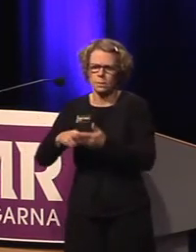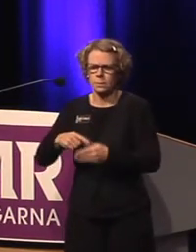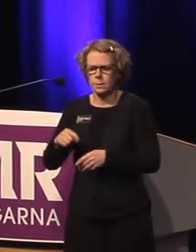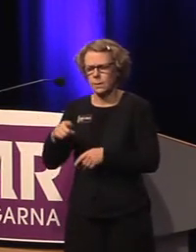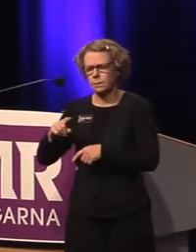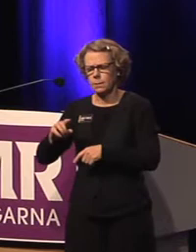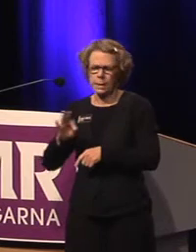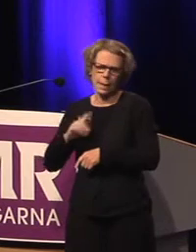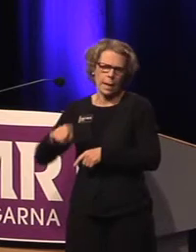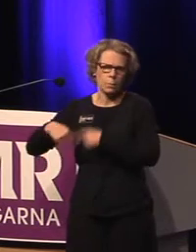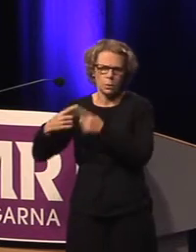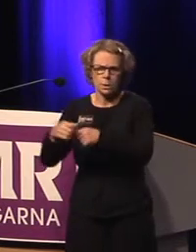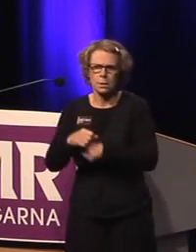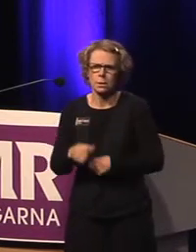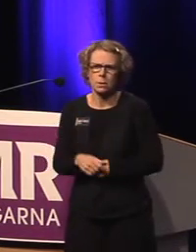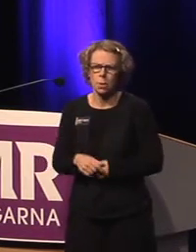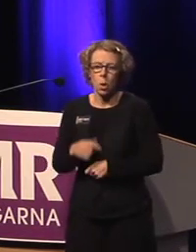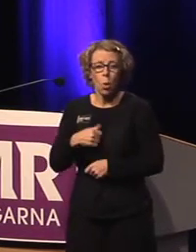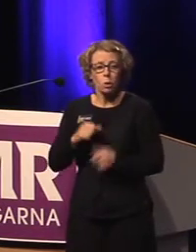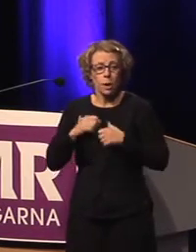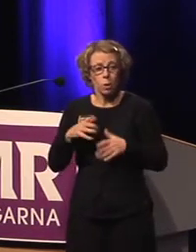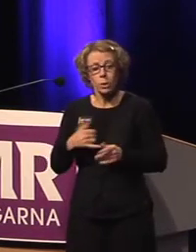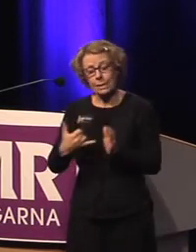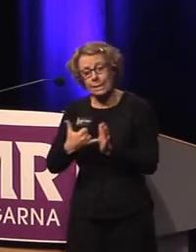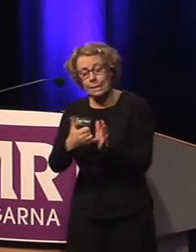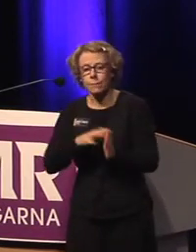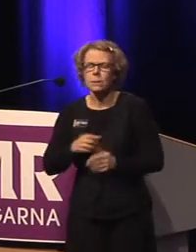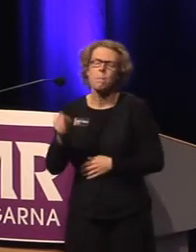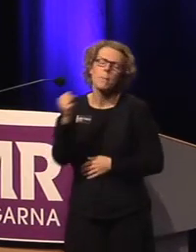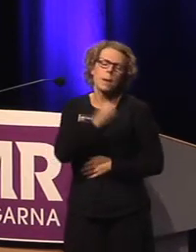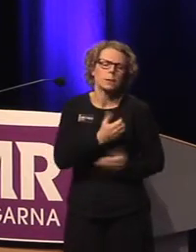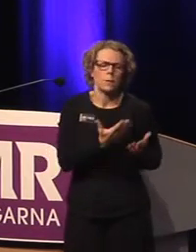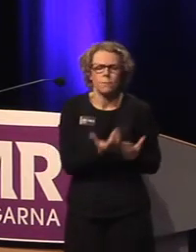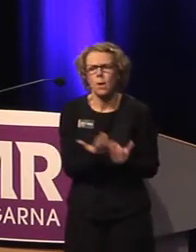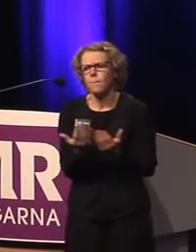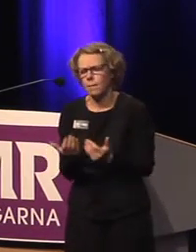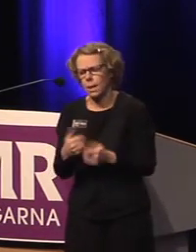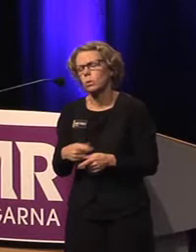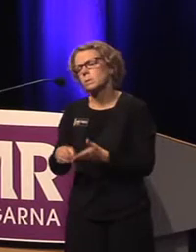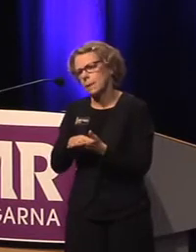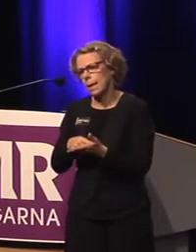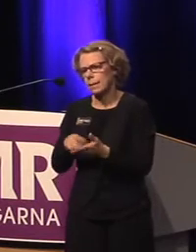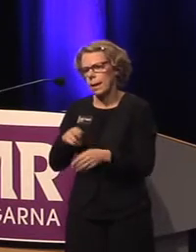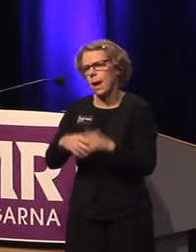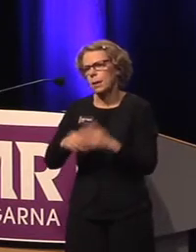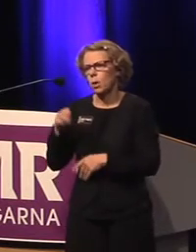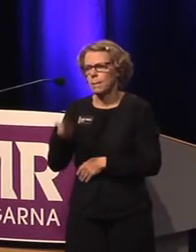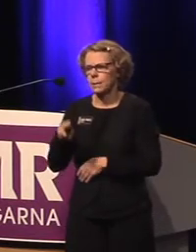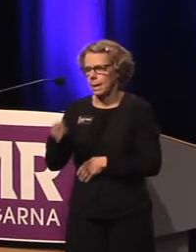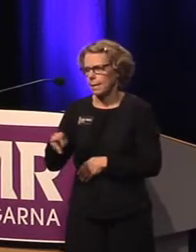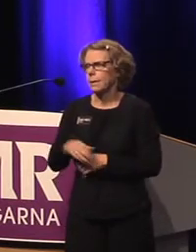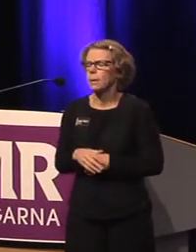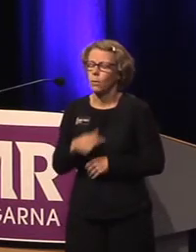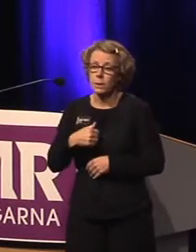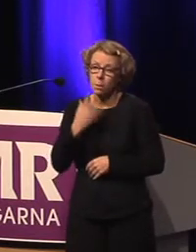And of course, this has created a lot of expectations, not least in the field of human rights. And that is exactly what we're going to talk about